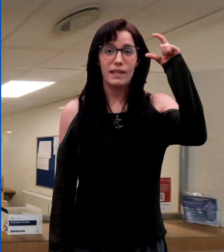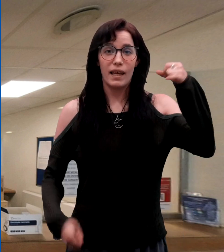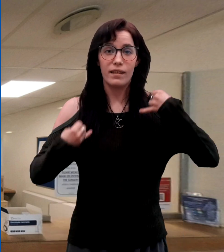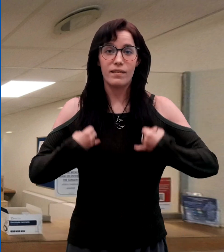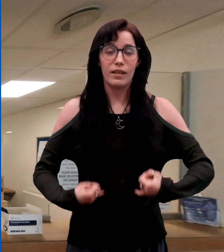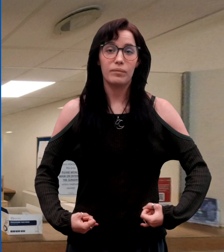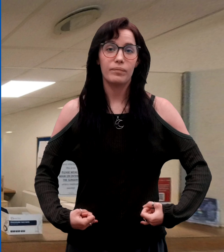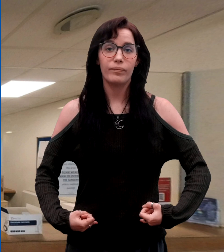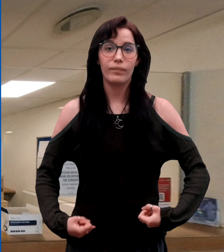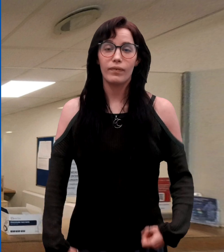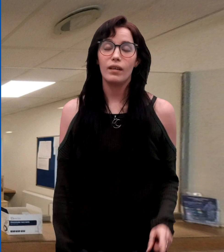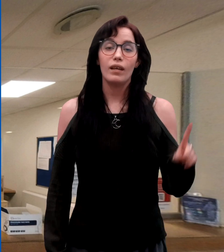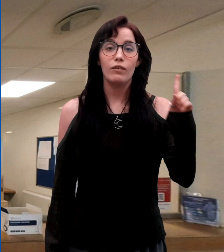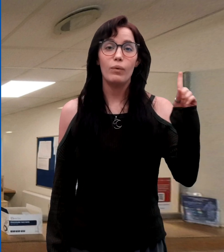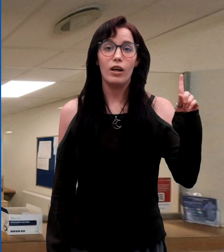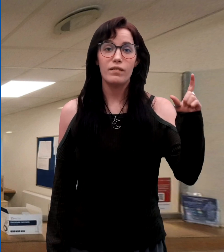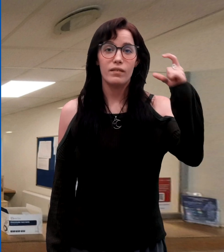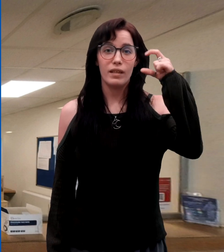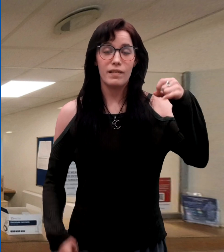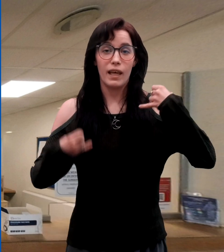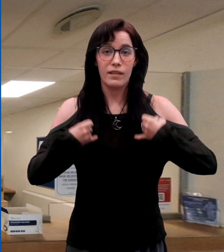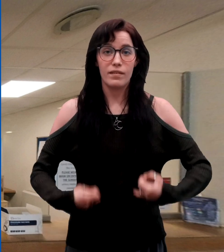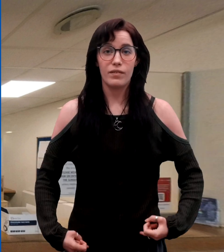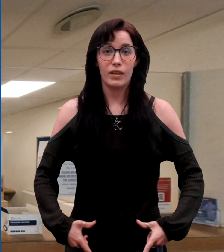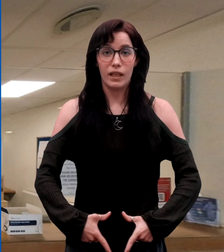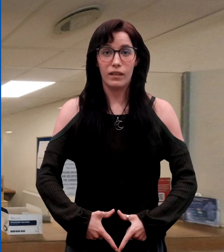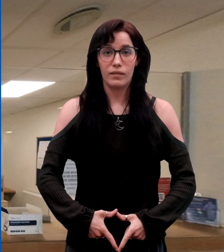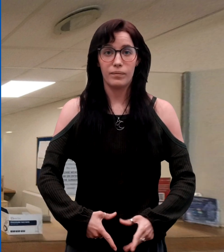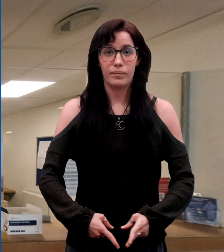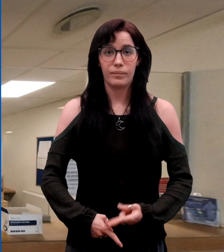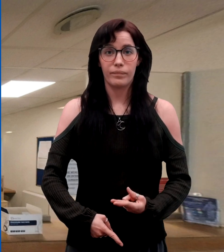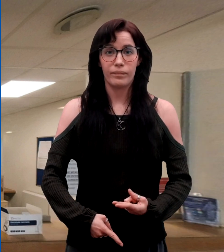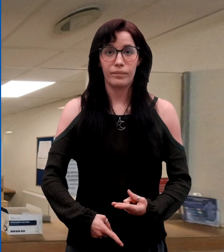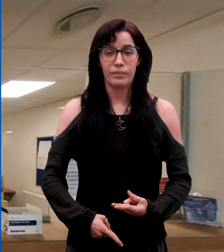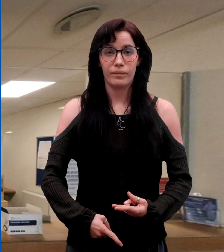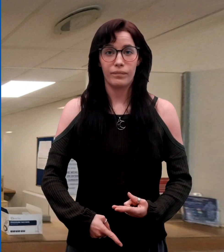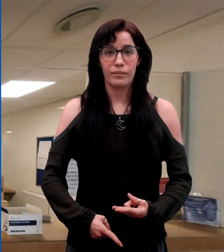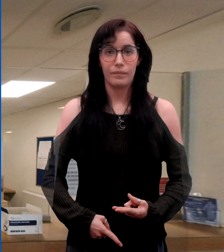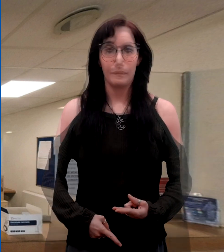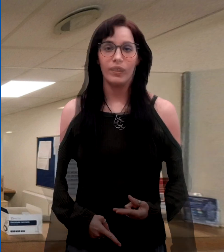What is cancer? And what is a cancer screening?